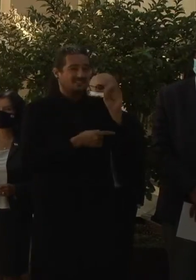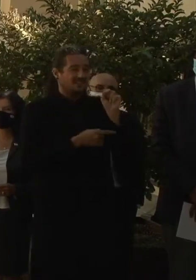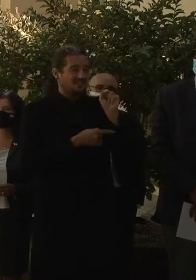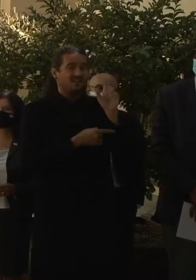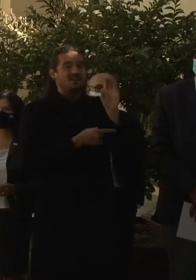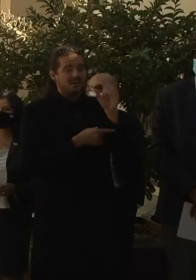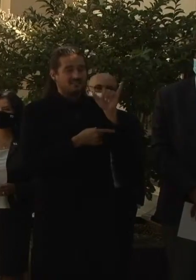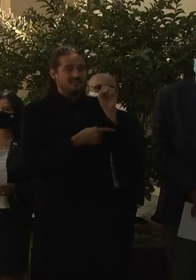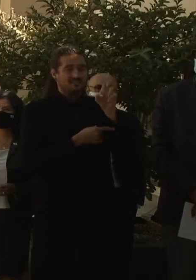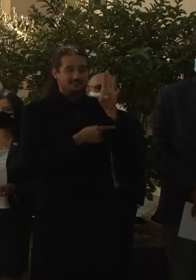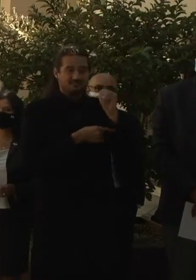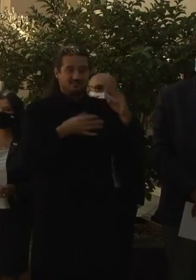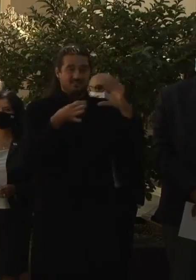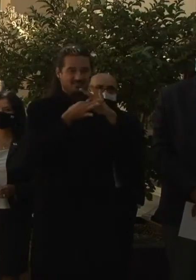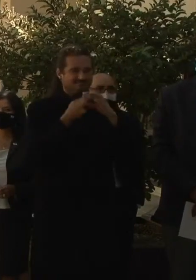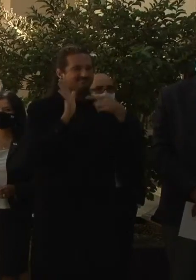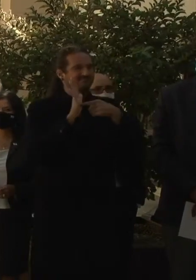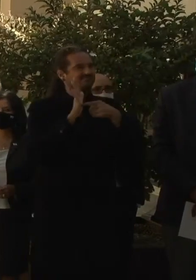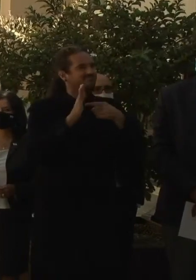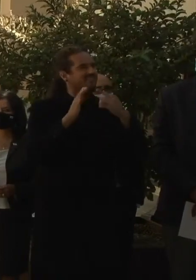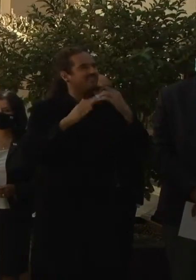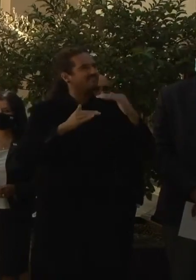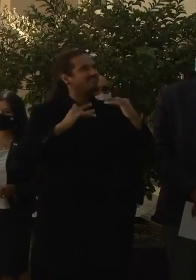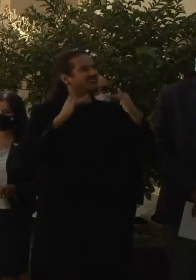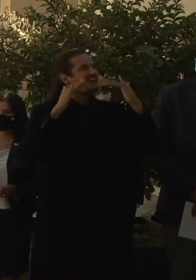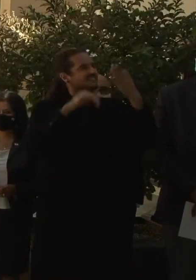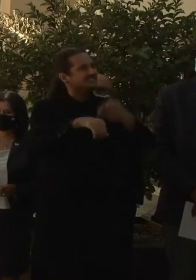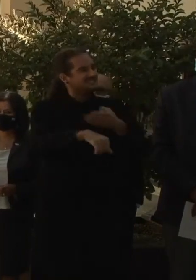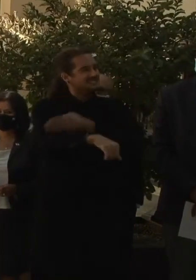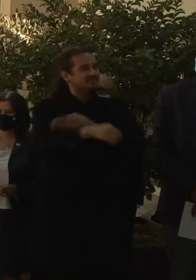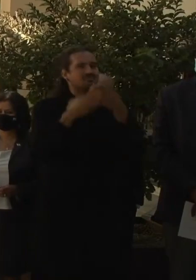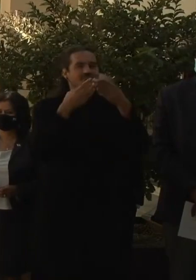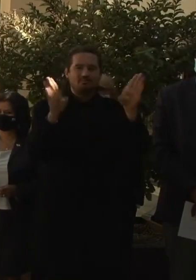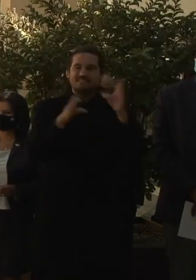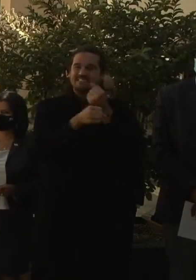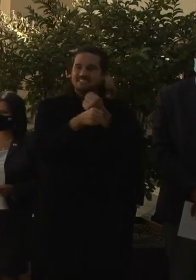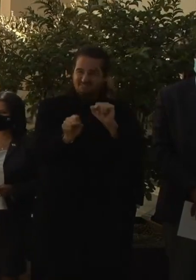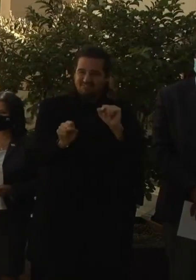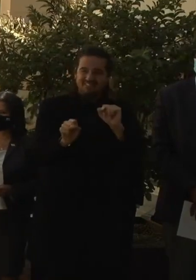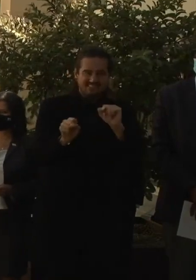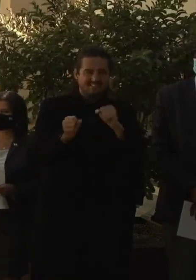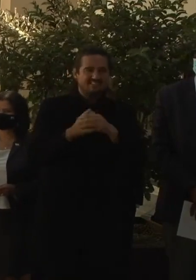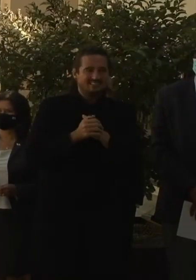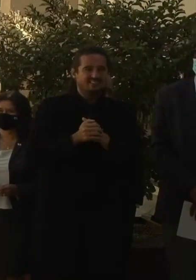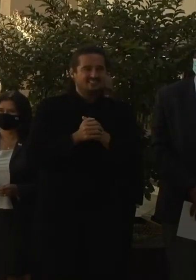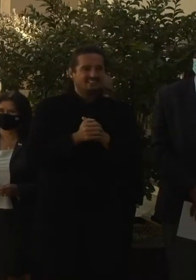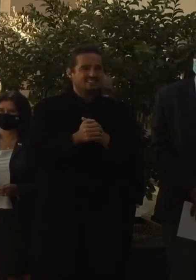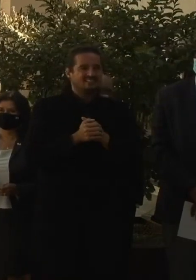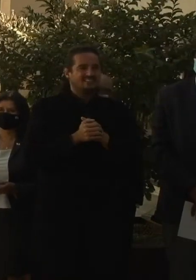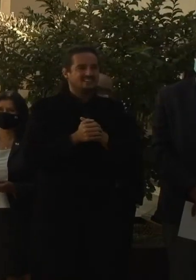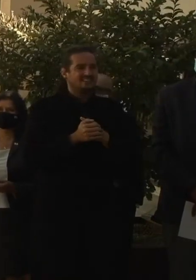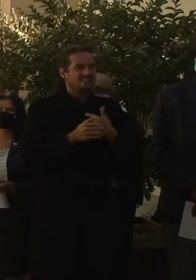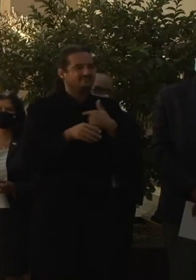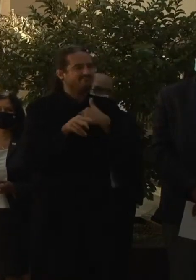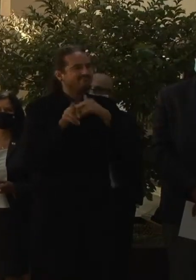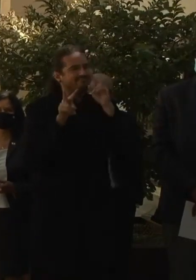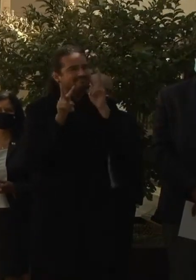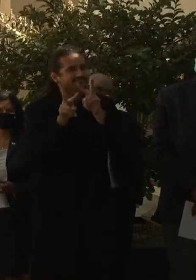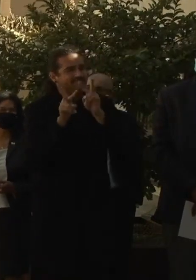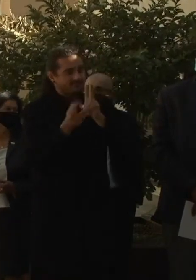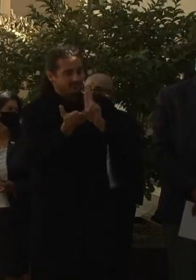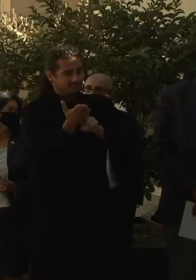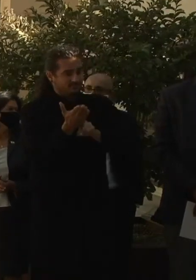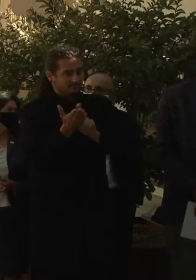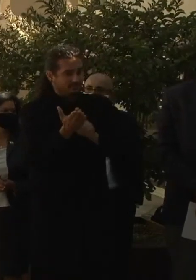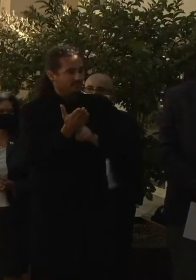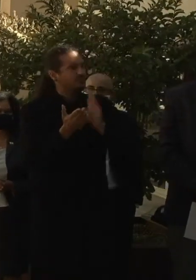project and other projects of its type that we hope to promote with the bill package that I signed here today. With that, I